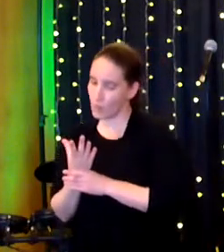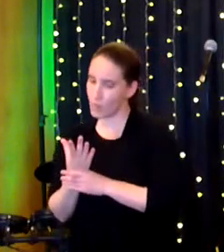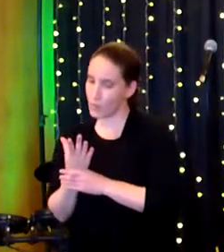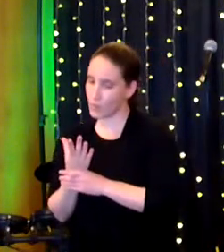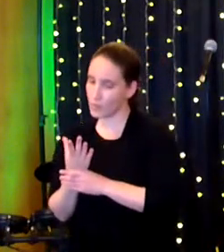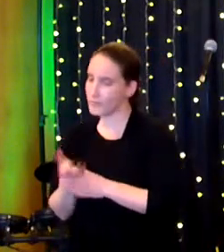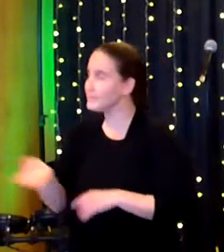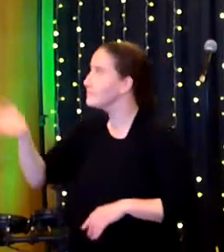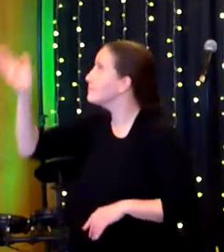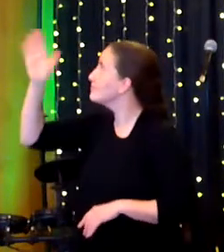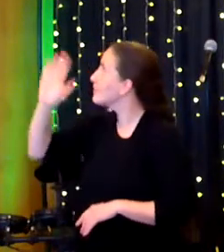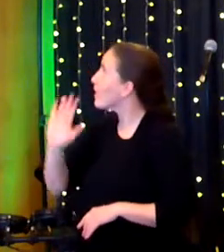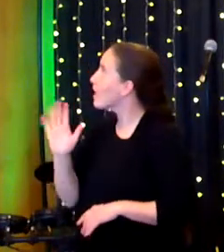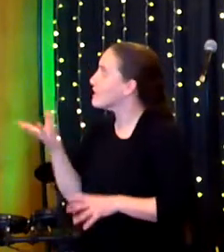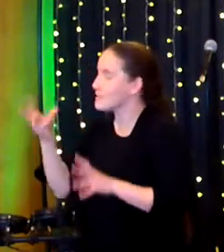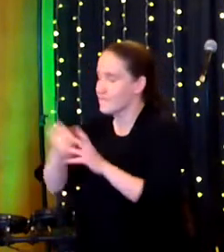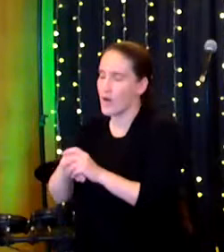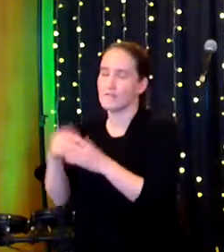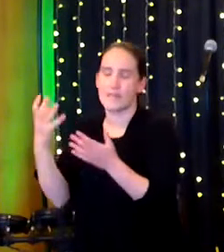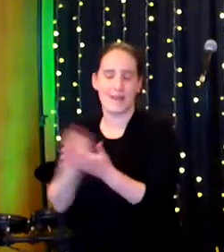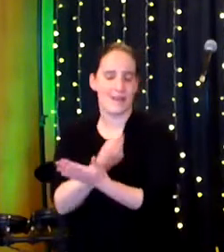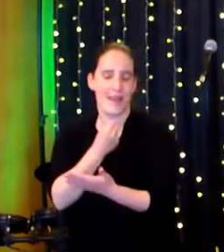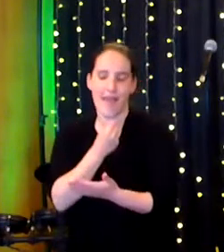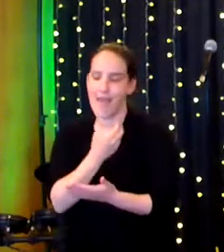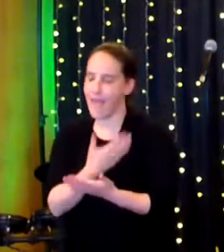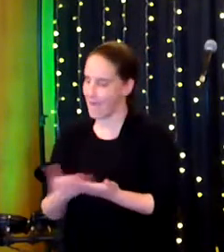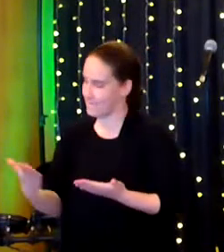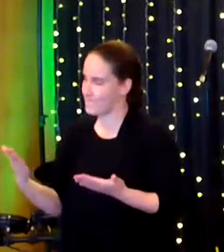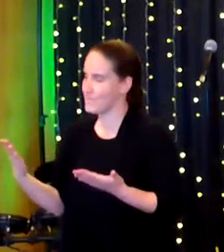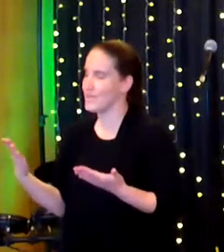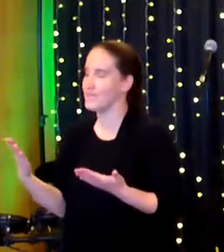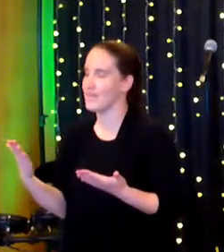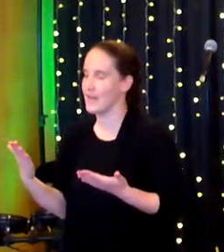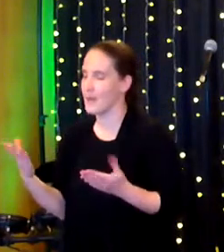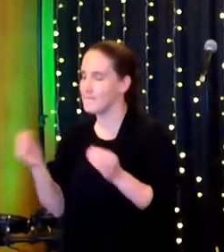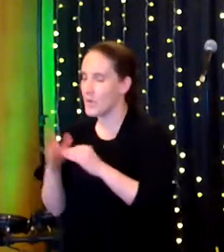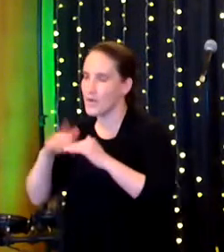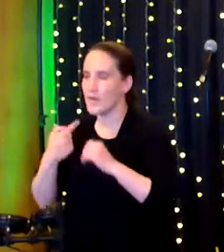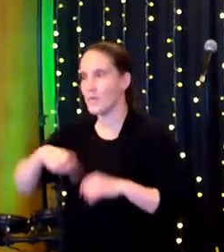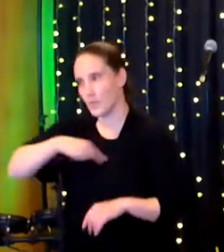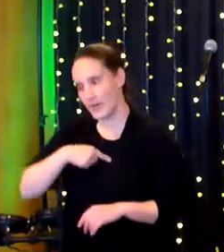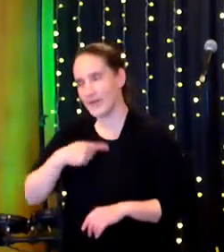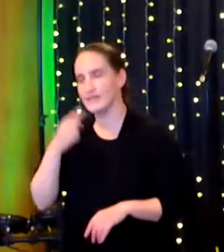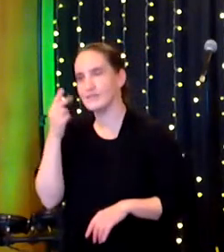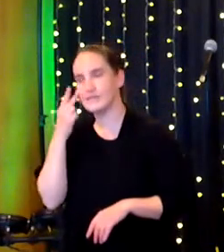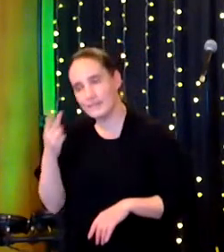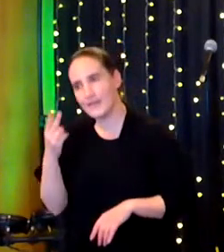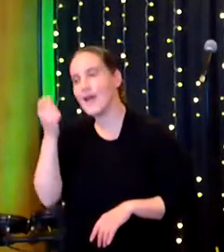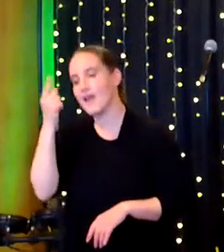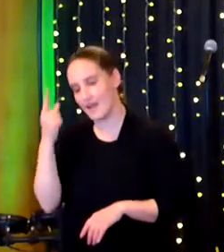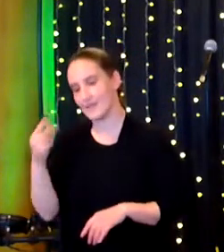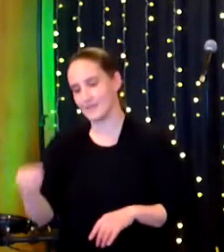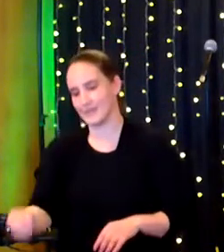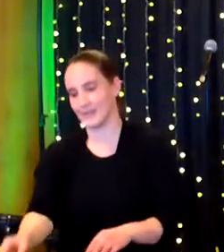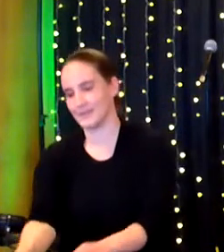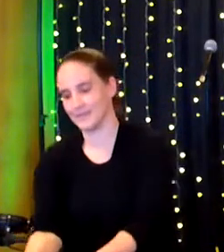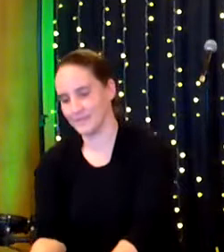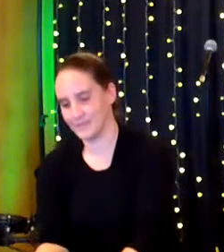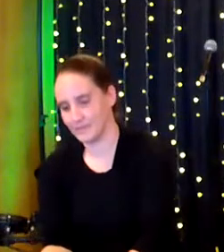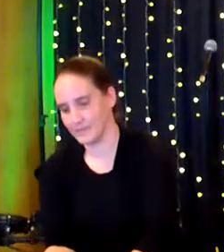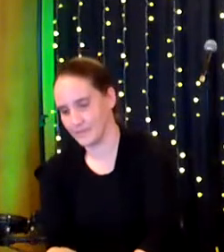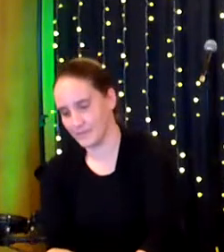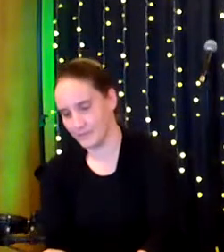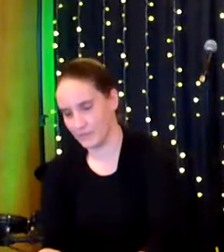working in all things. He's doing way more than we can see or comprehend. And so here's where the